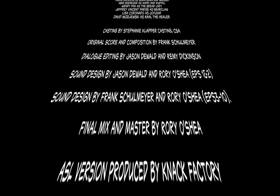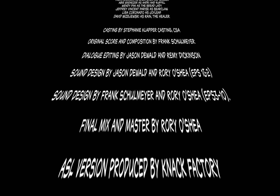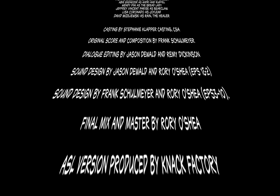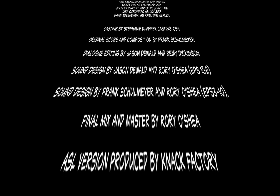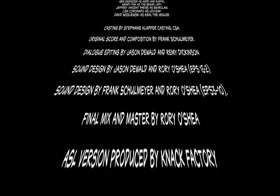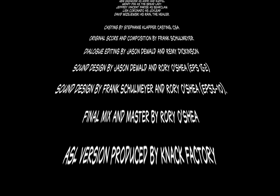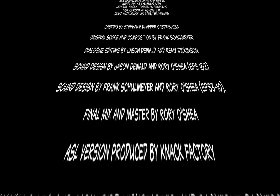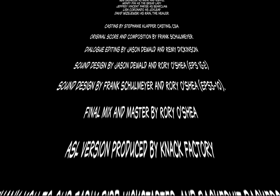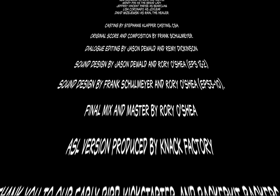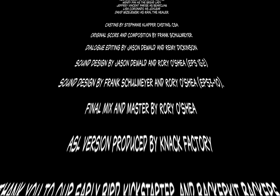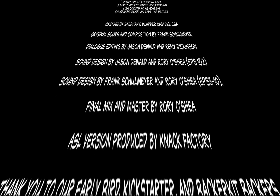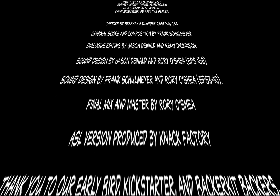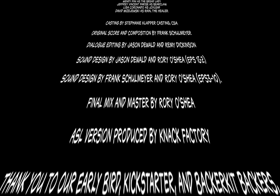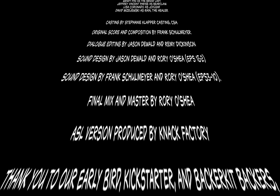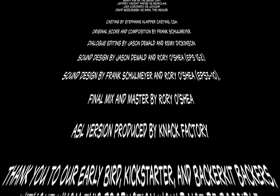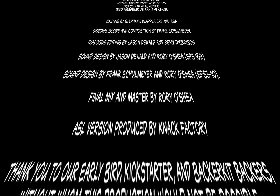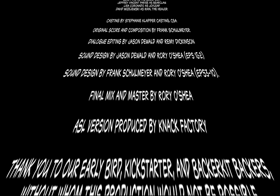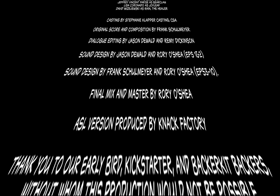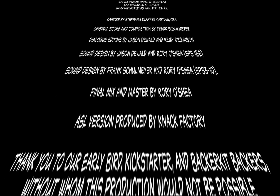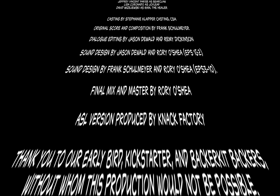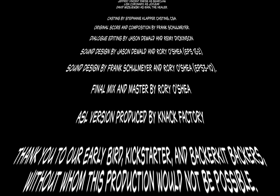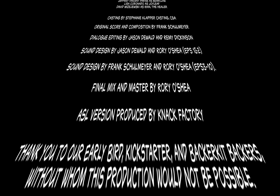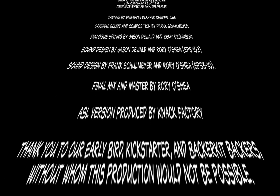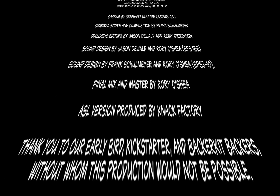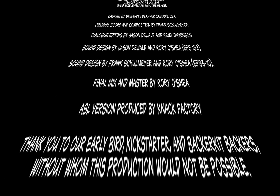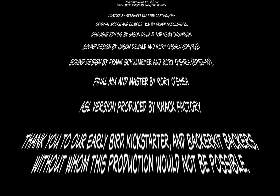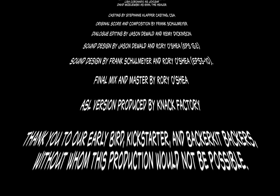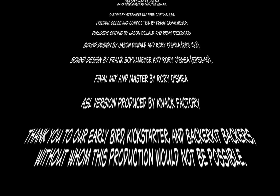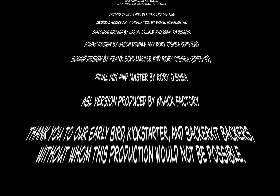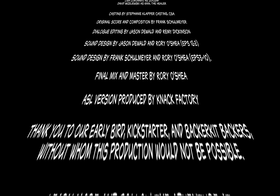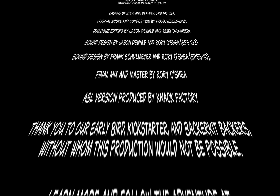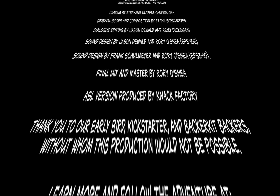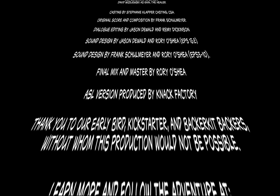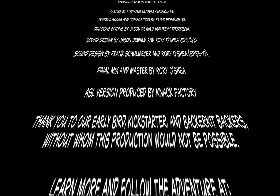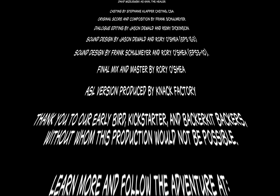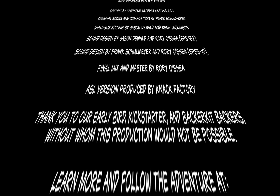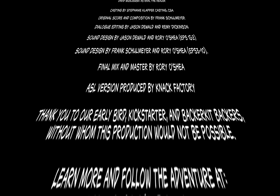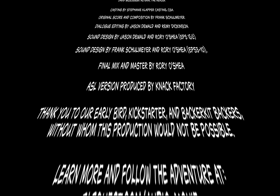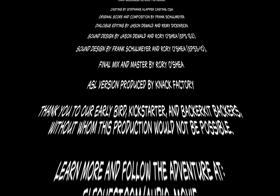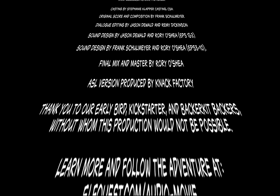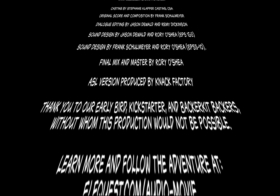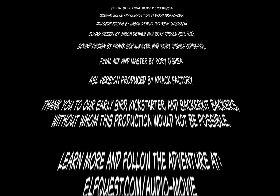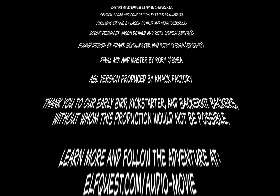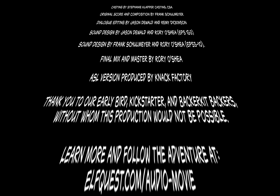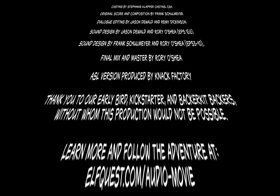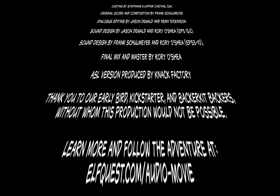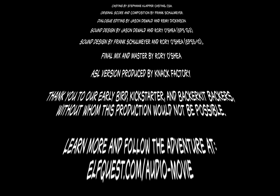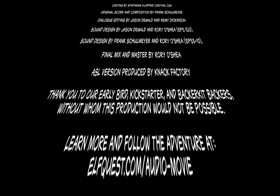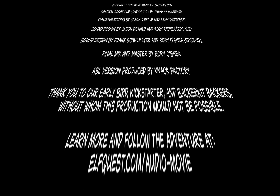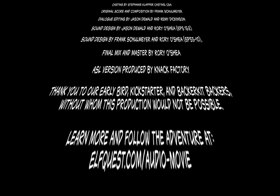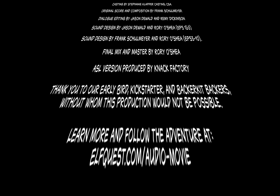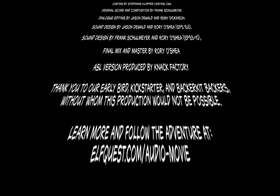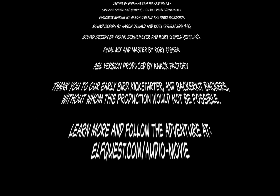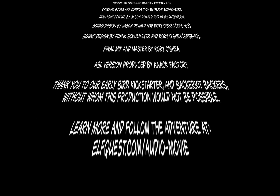Rory O'Shea. Final mix and master by Rory O'Shea. Post-production supervisor, Fred Greenhalgh. ASL version produced by